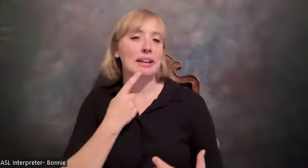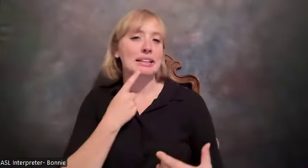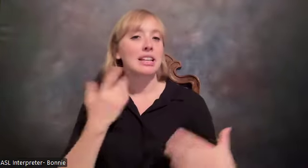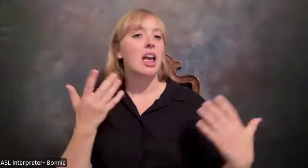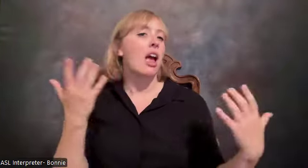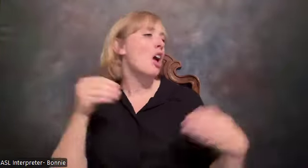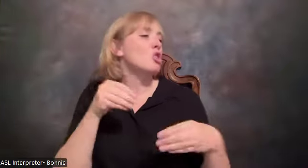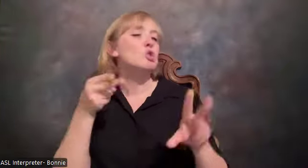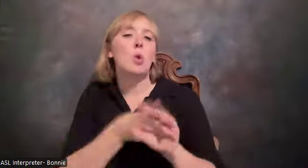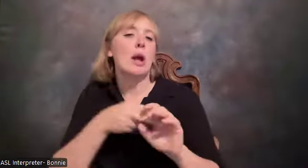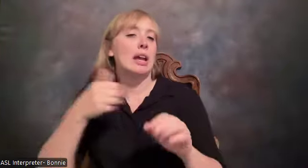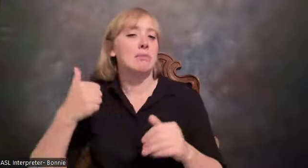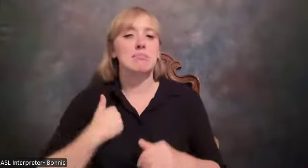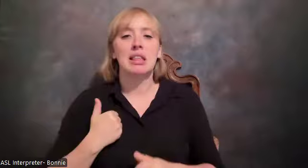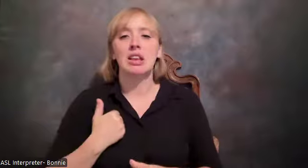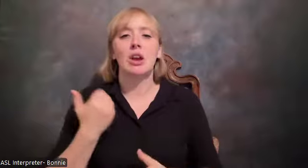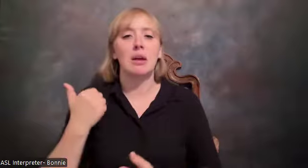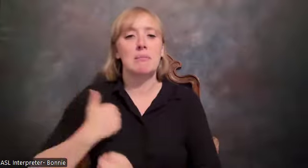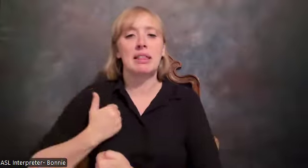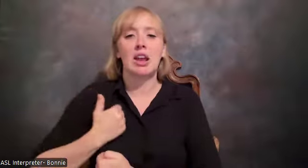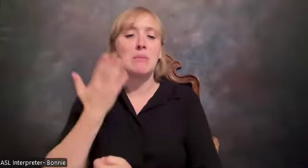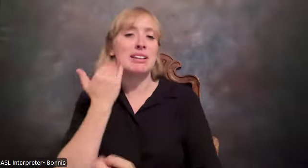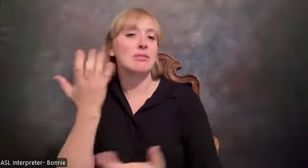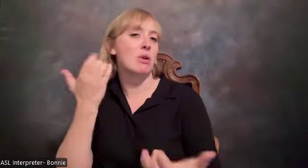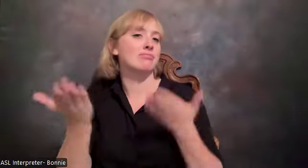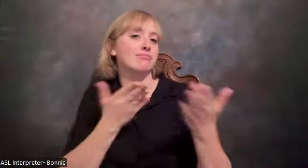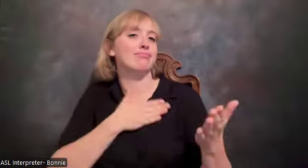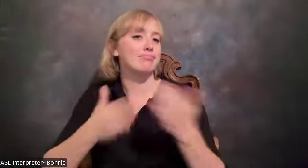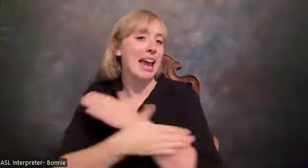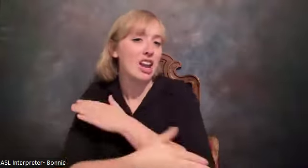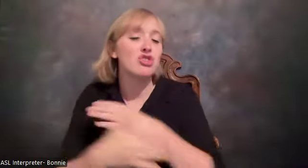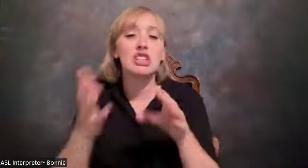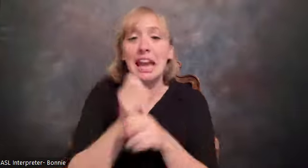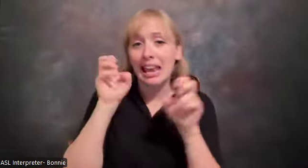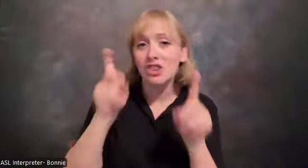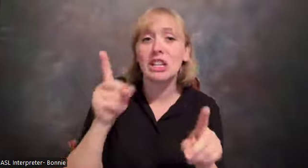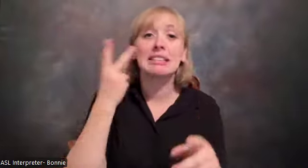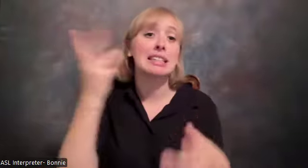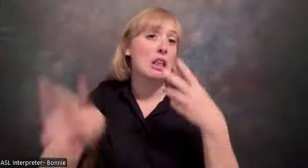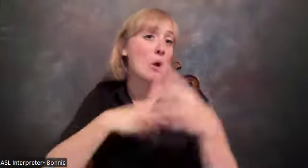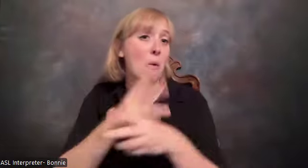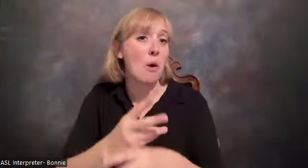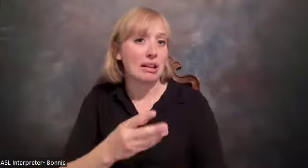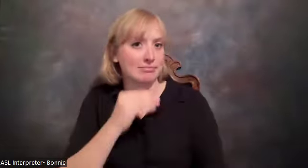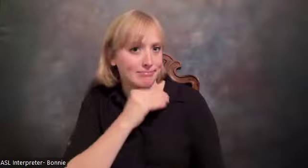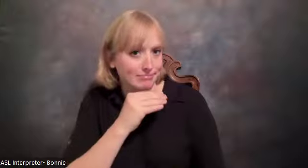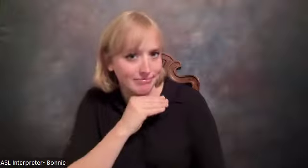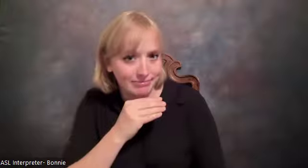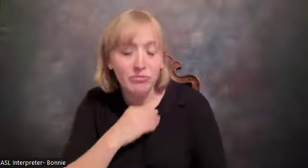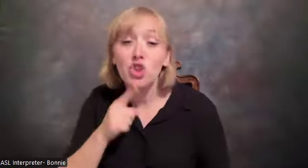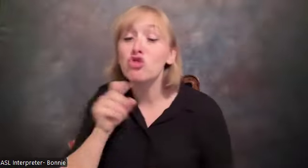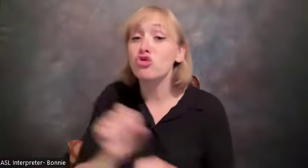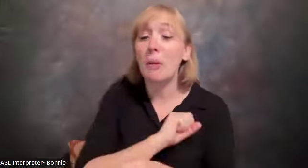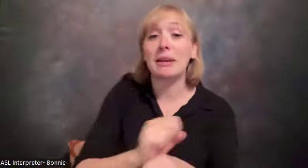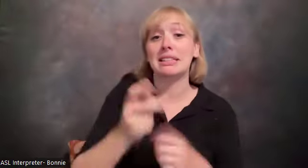military because I wanted to serve my country, get an education, and see the world. What happened was I'd flunked out